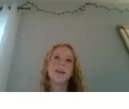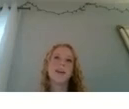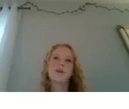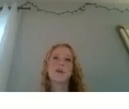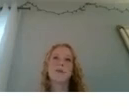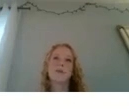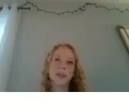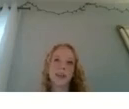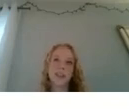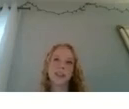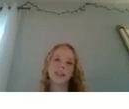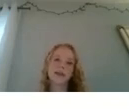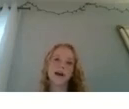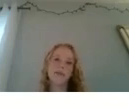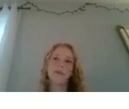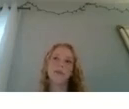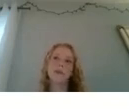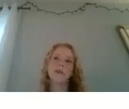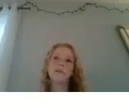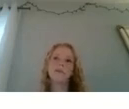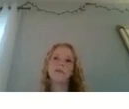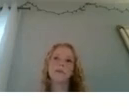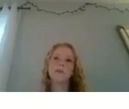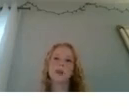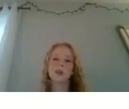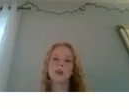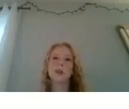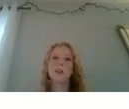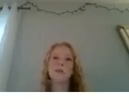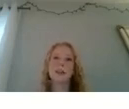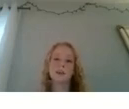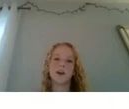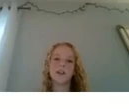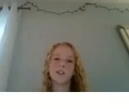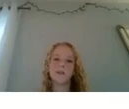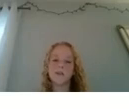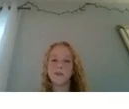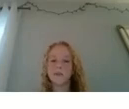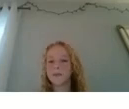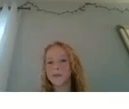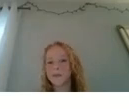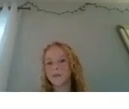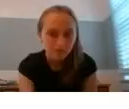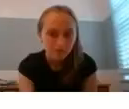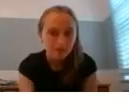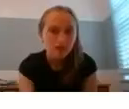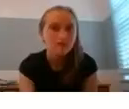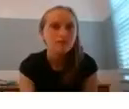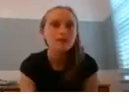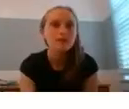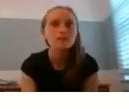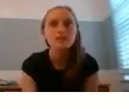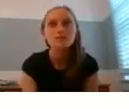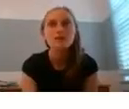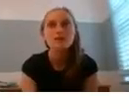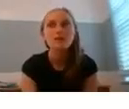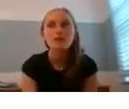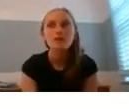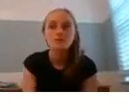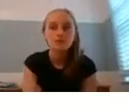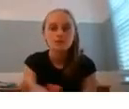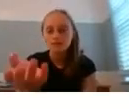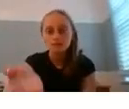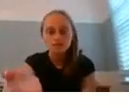small bit of communication and help them feel more included and acknowledged and then beyond the language i would say